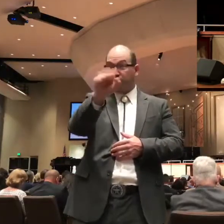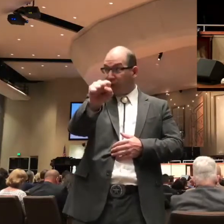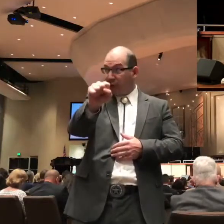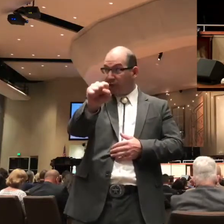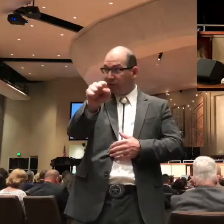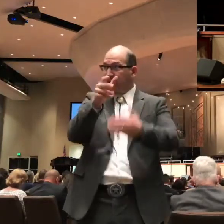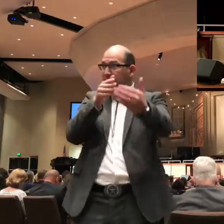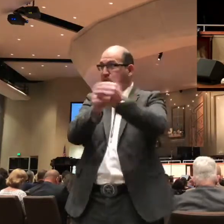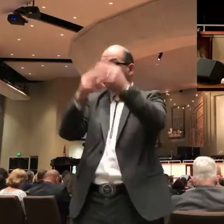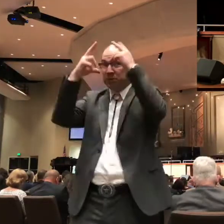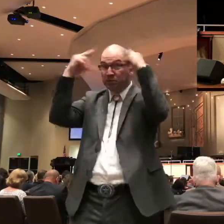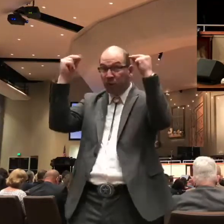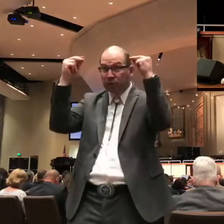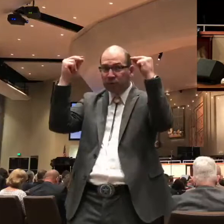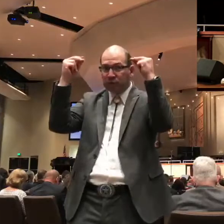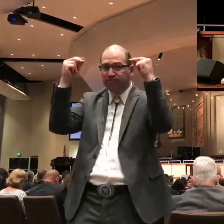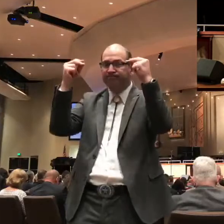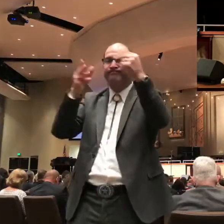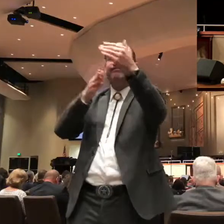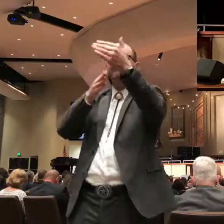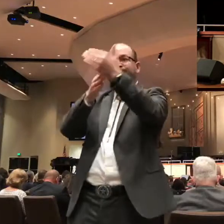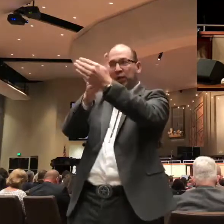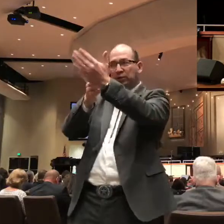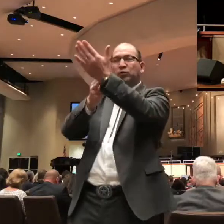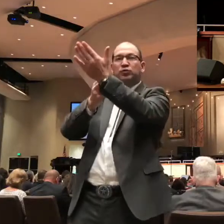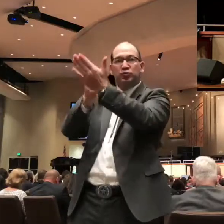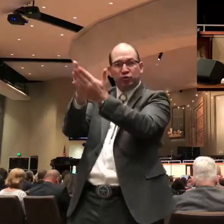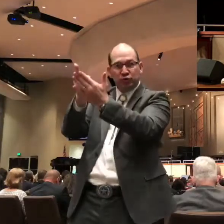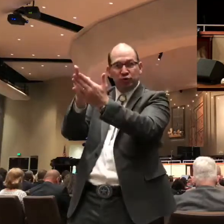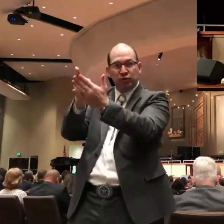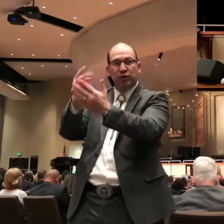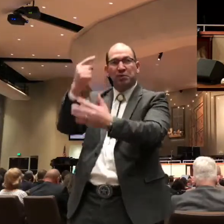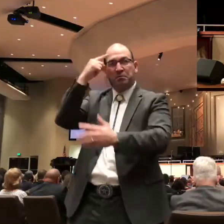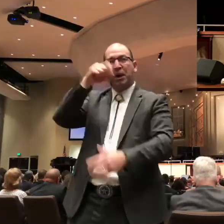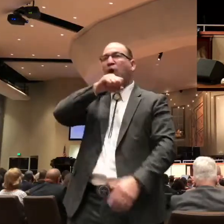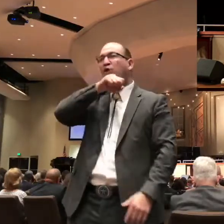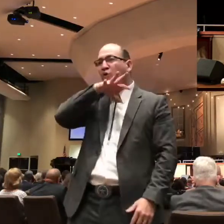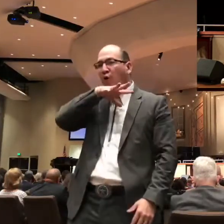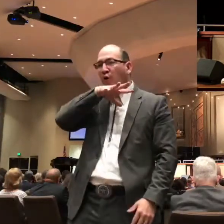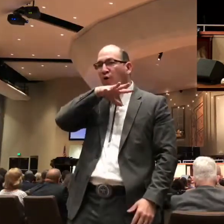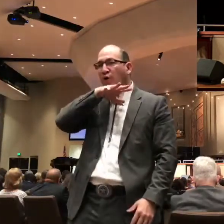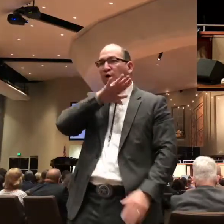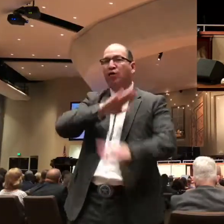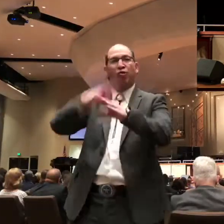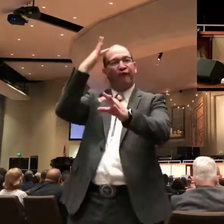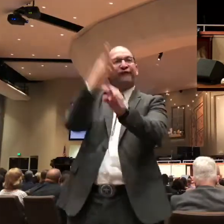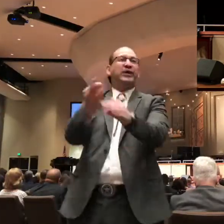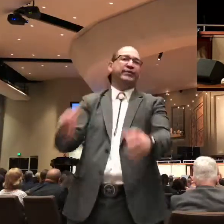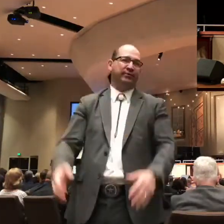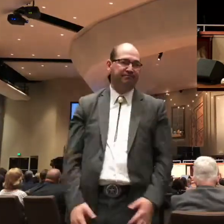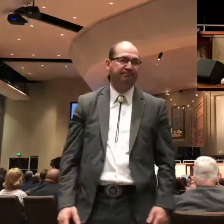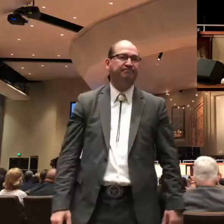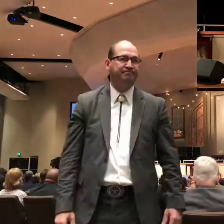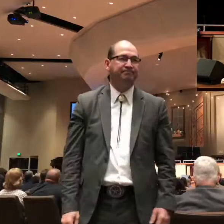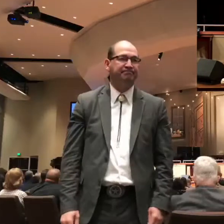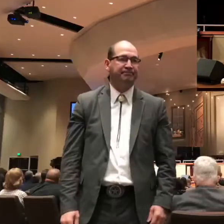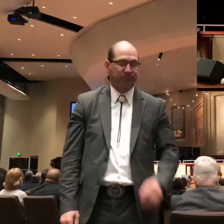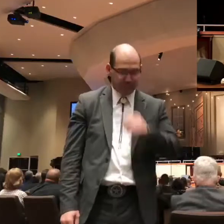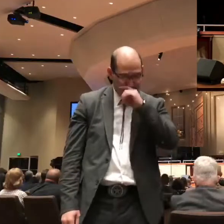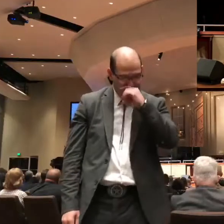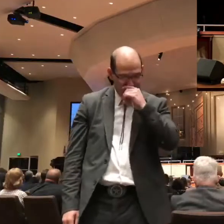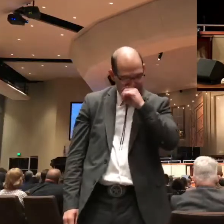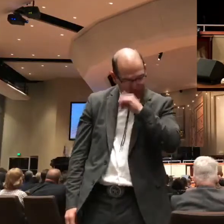resist the truth, men of corrupt minds, reprobate concerning the faith. Now here's the proud pursuit. First of all, we see